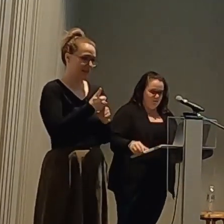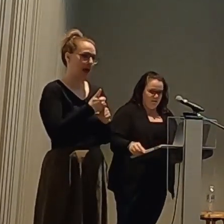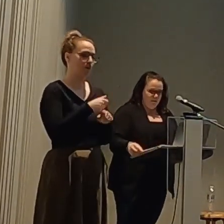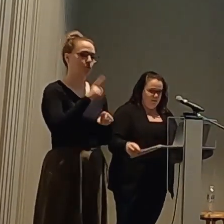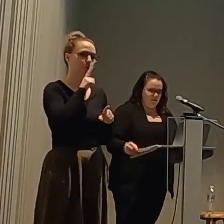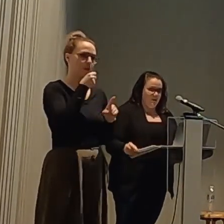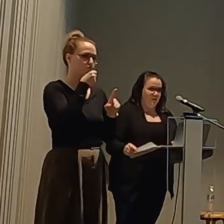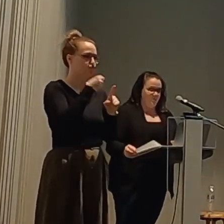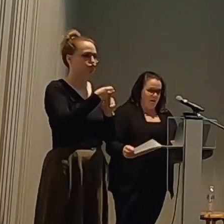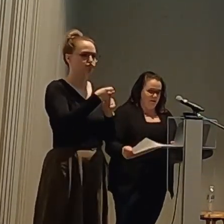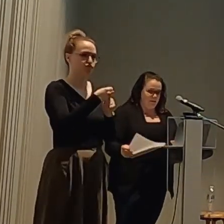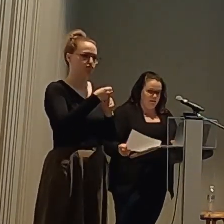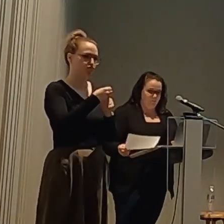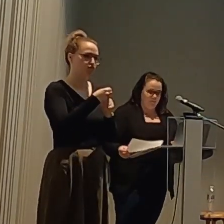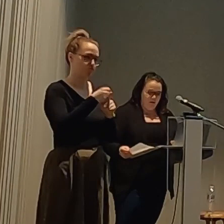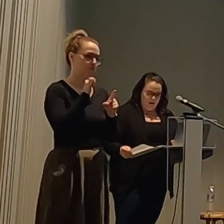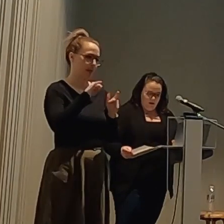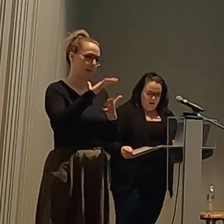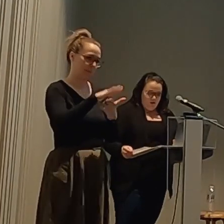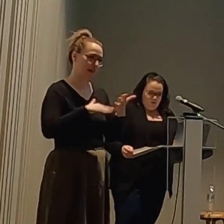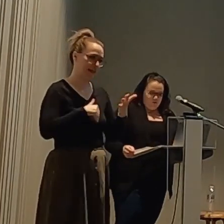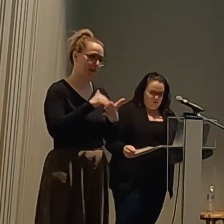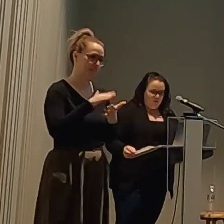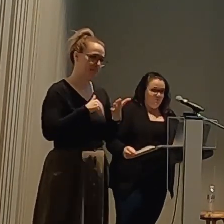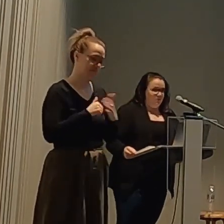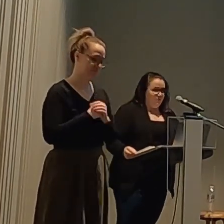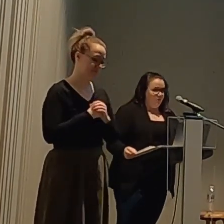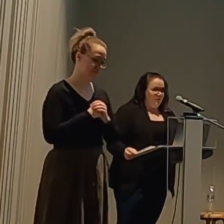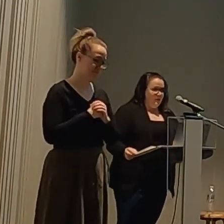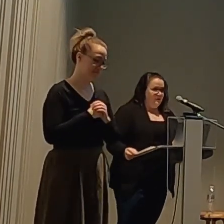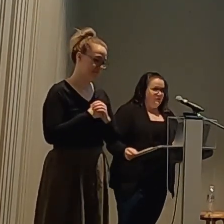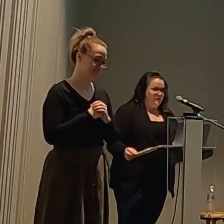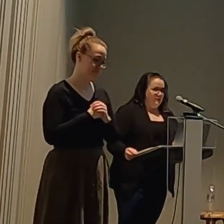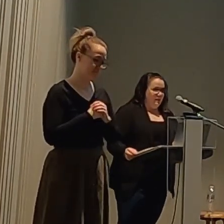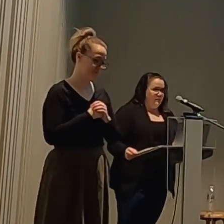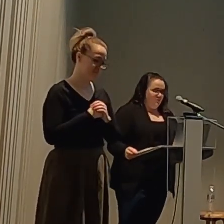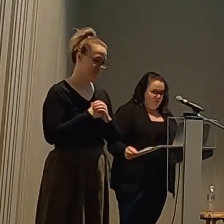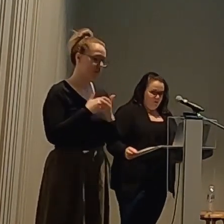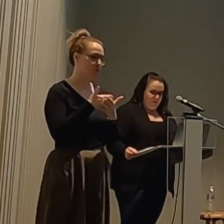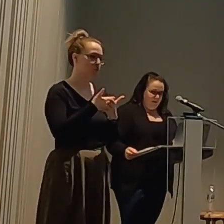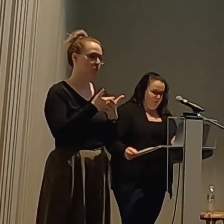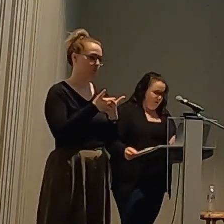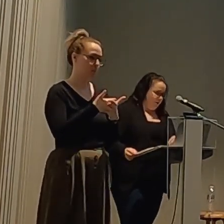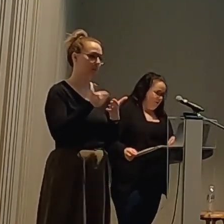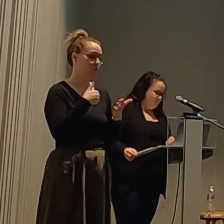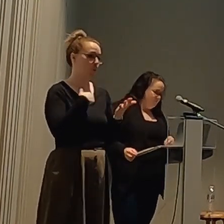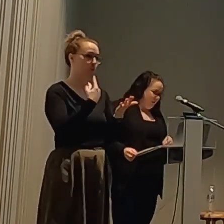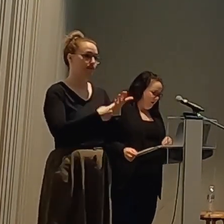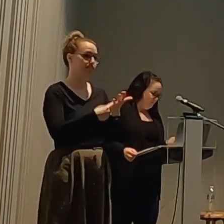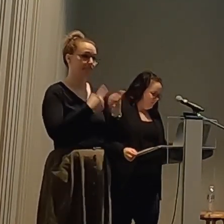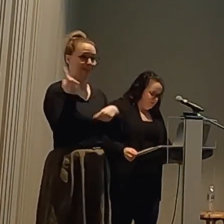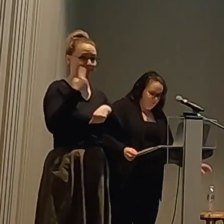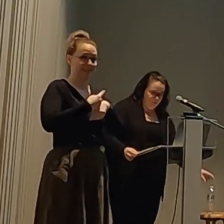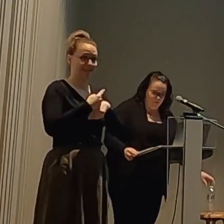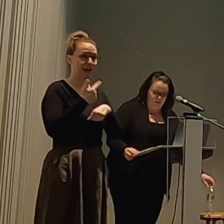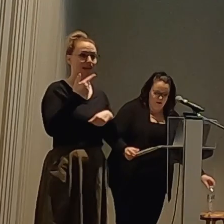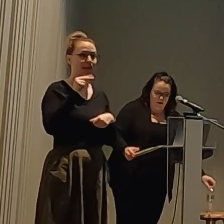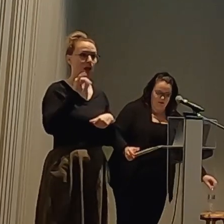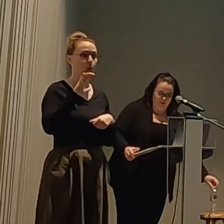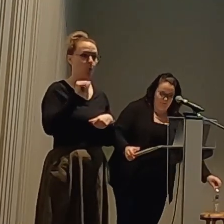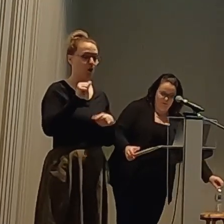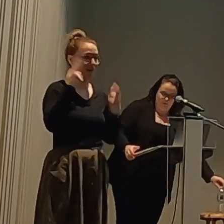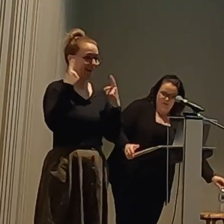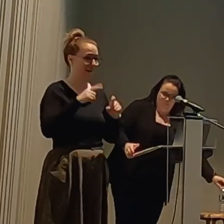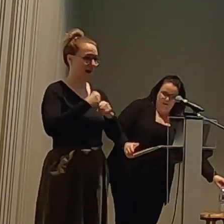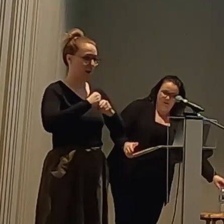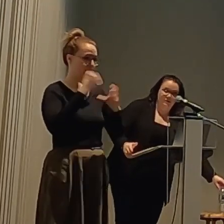entire painting. So before we get into the day that Guernica was bombed, we're going to